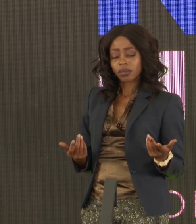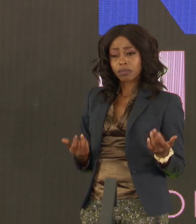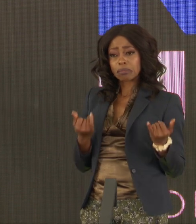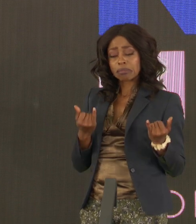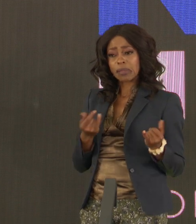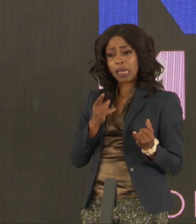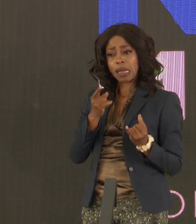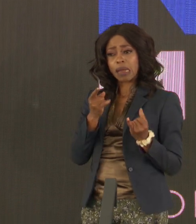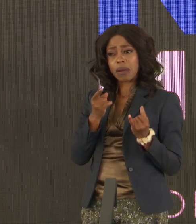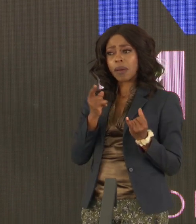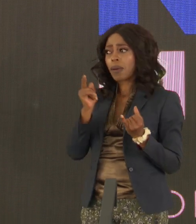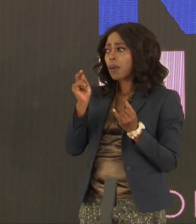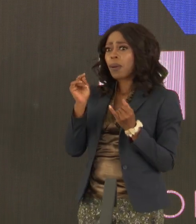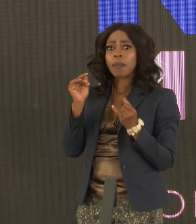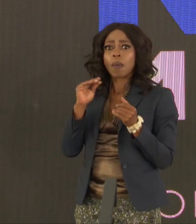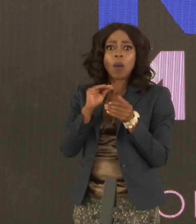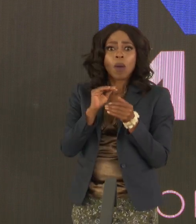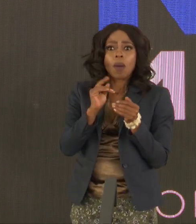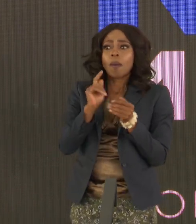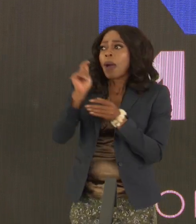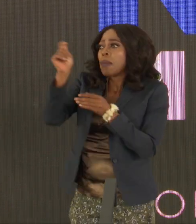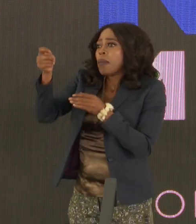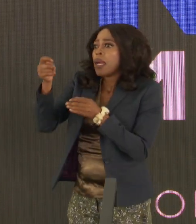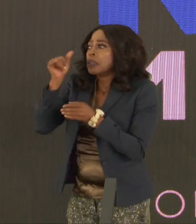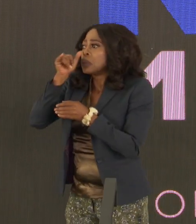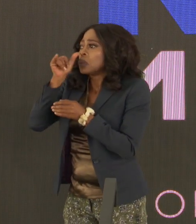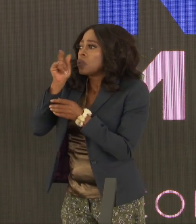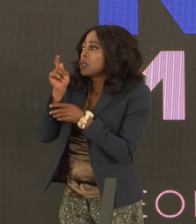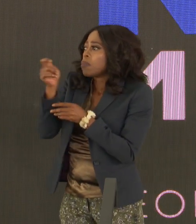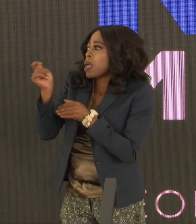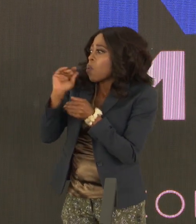Businesses have to pay protection fees to gangs.